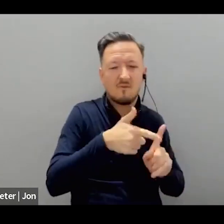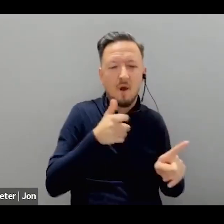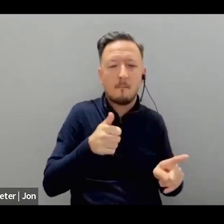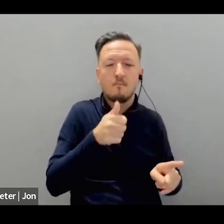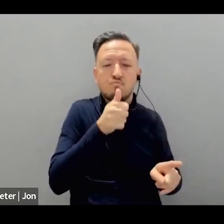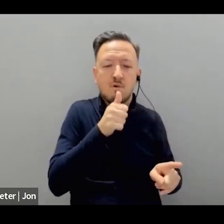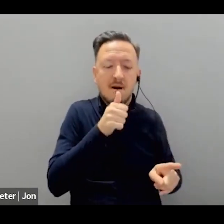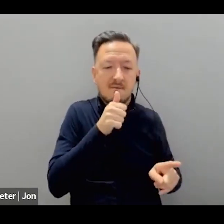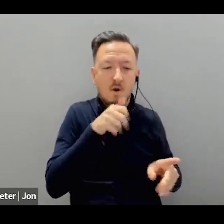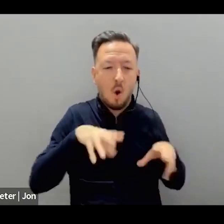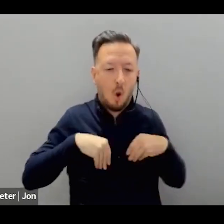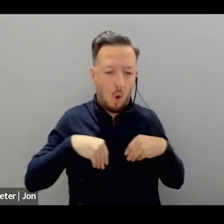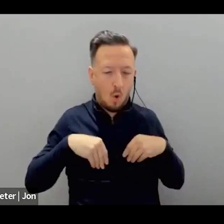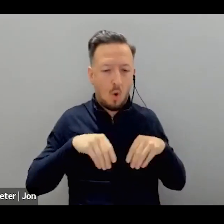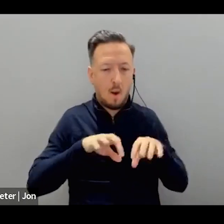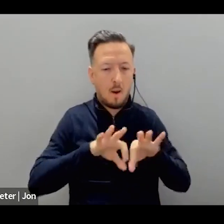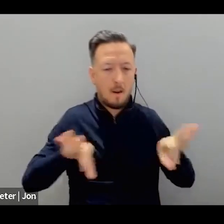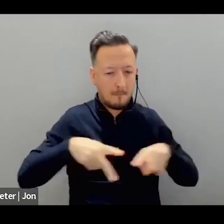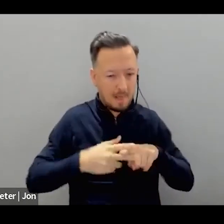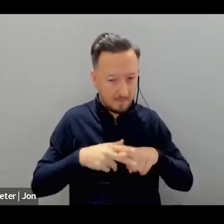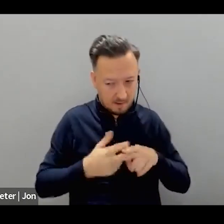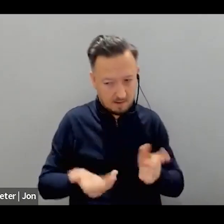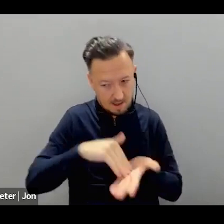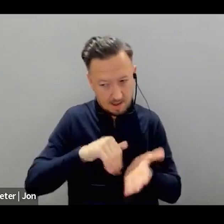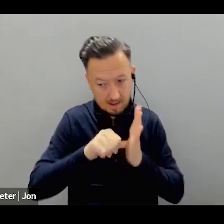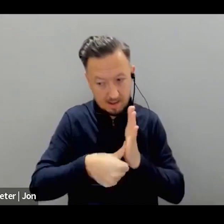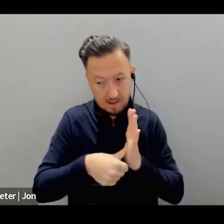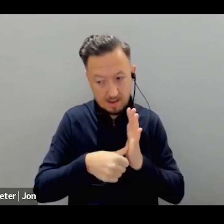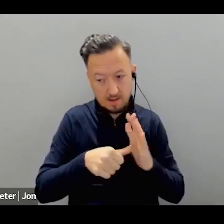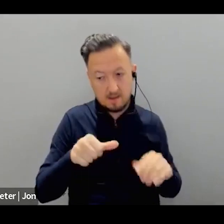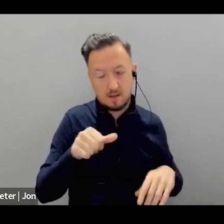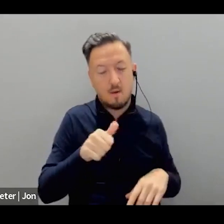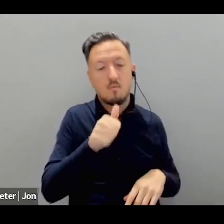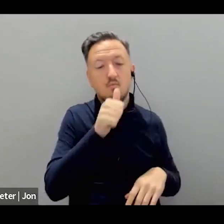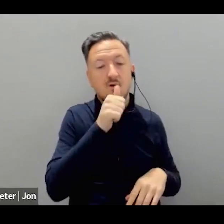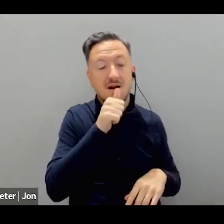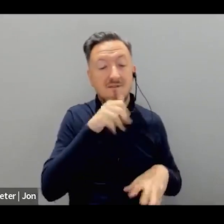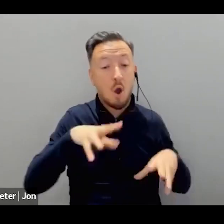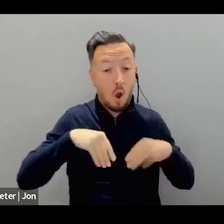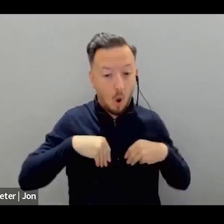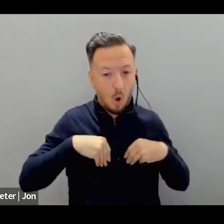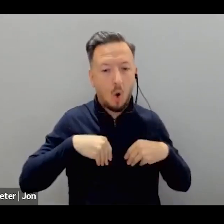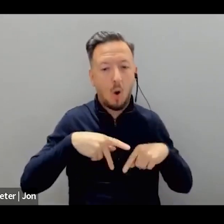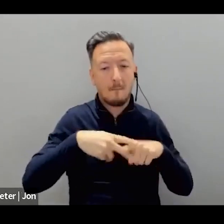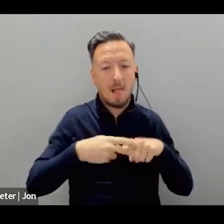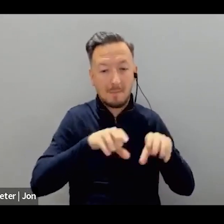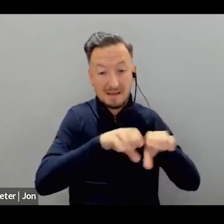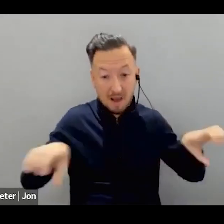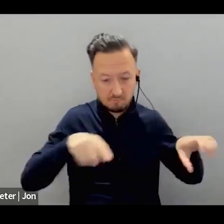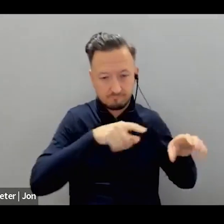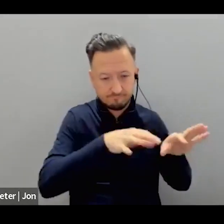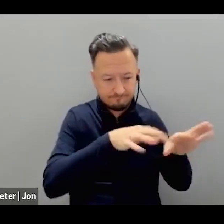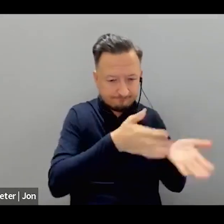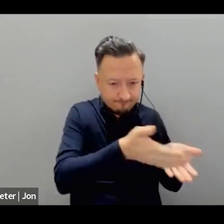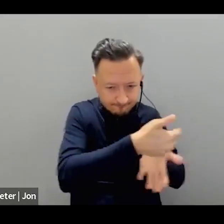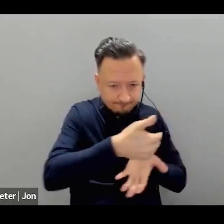plumbing. I want to say that again. All the samples were taken from privately owned plumbing. Water Resources